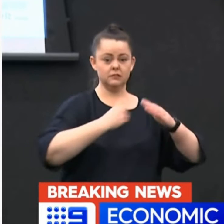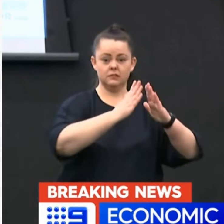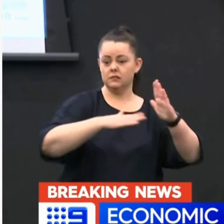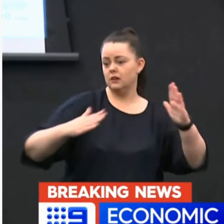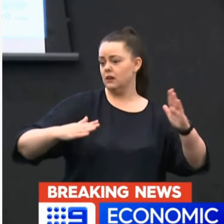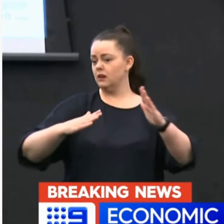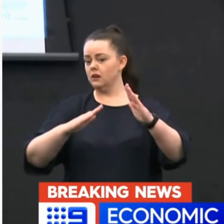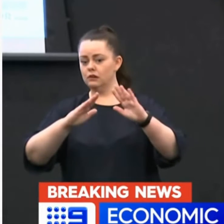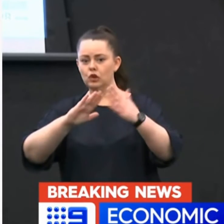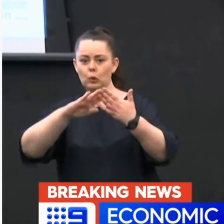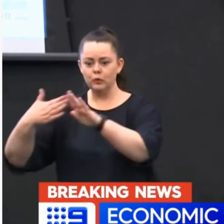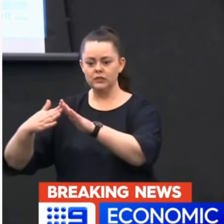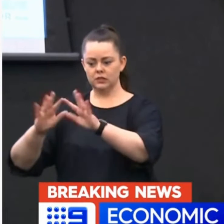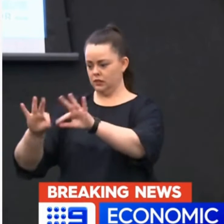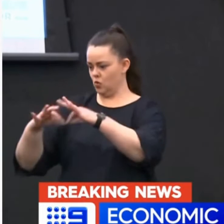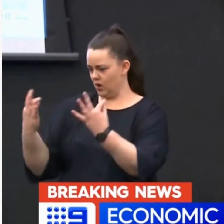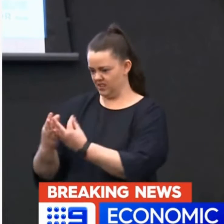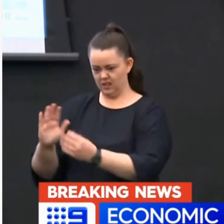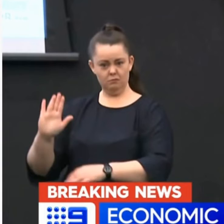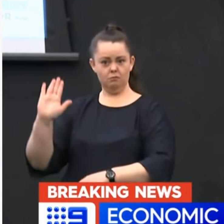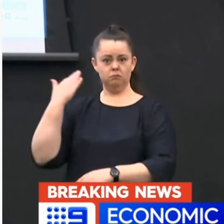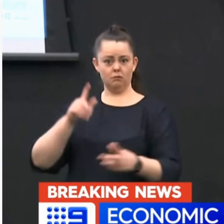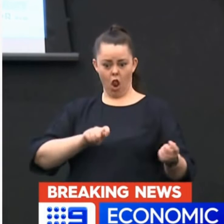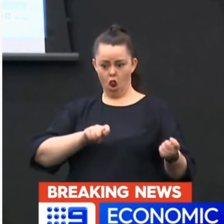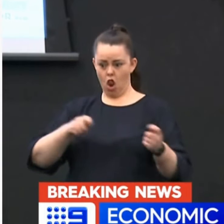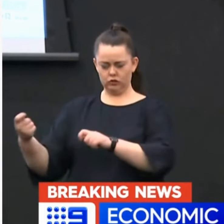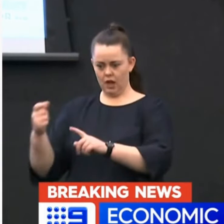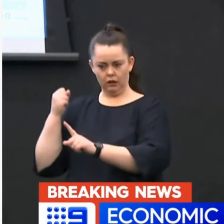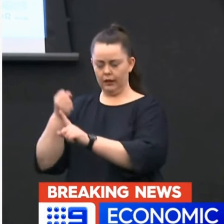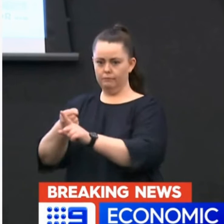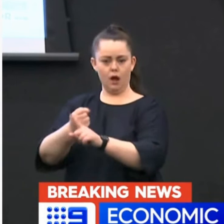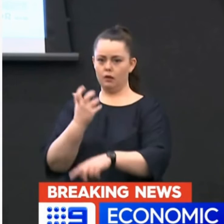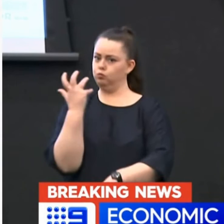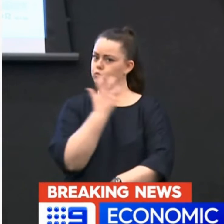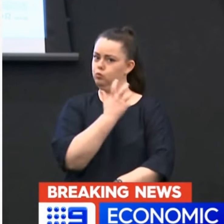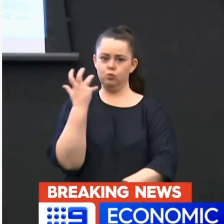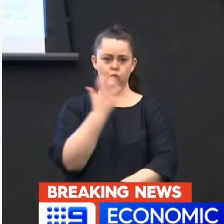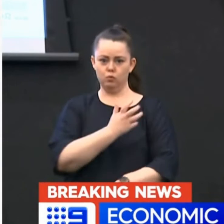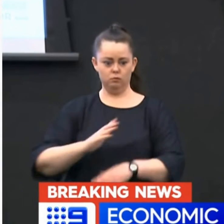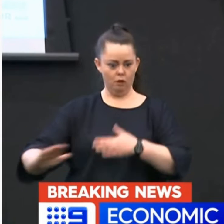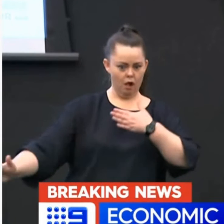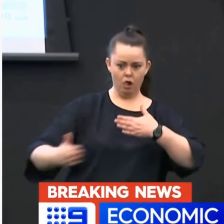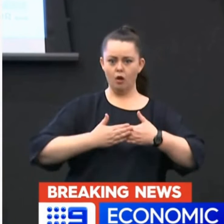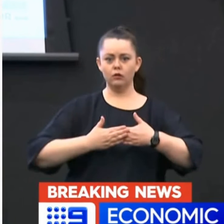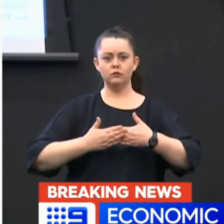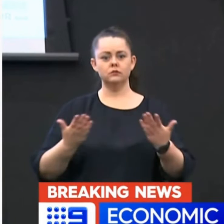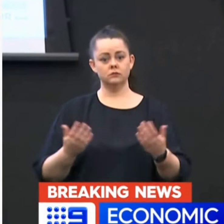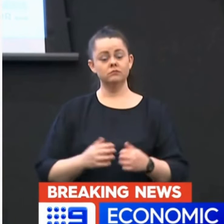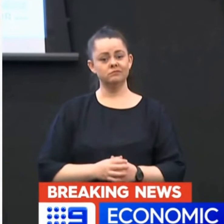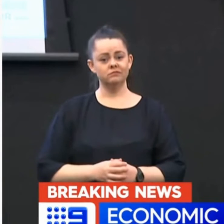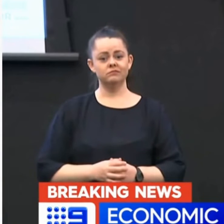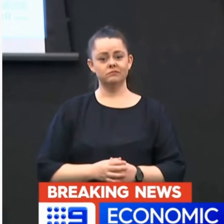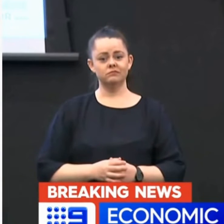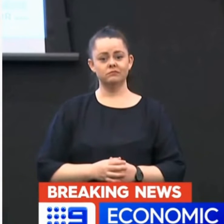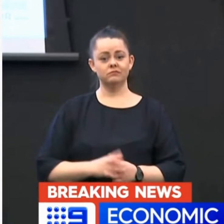across our state who have been significantly impacted. We note significant support for regional New South Wales, who are